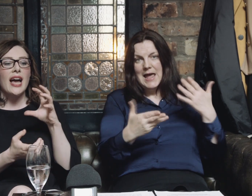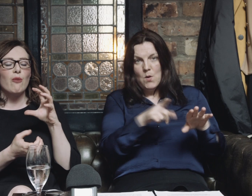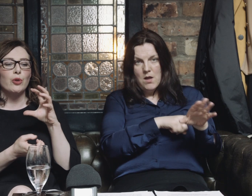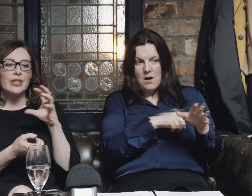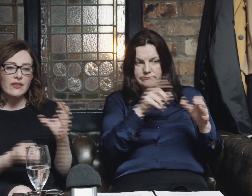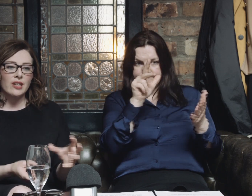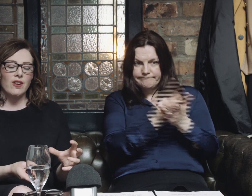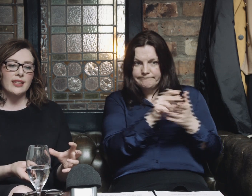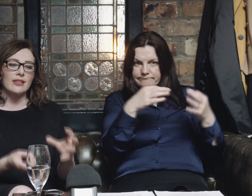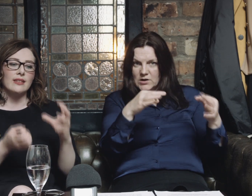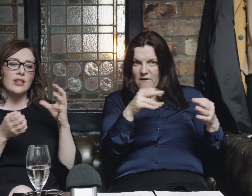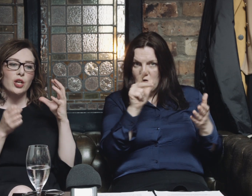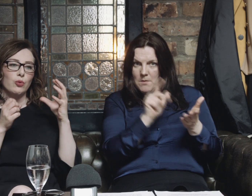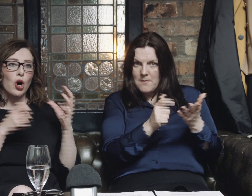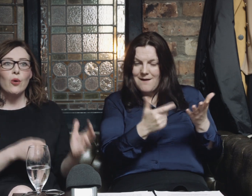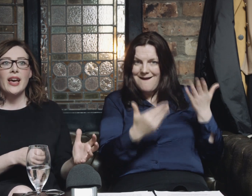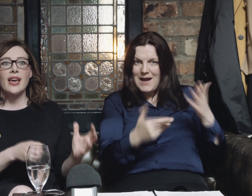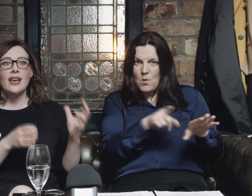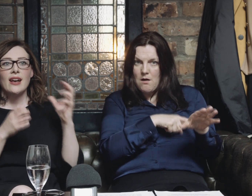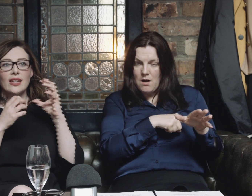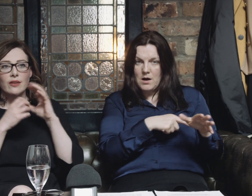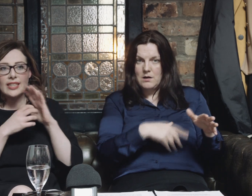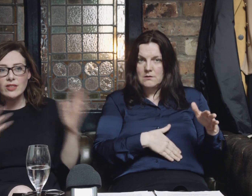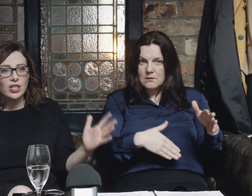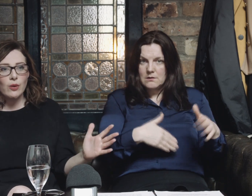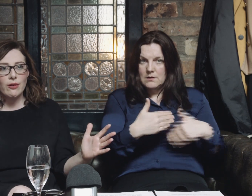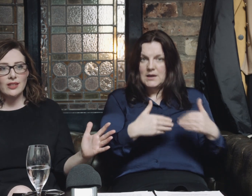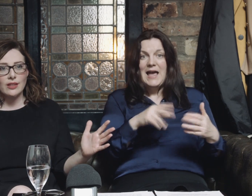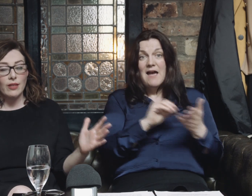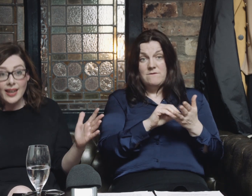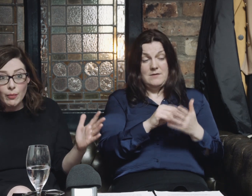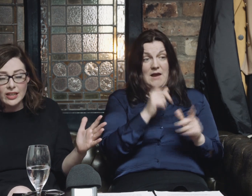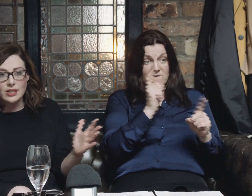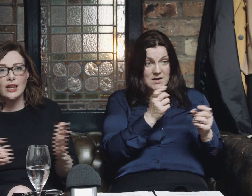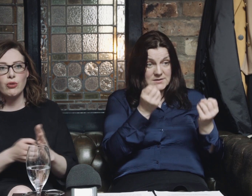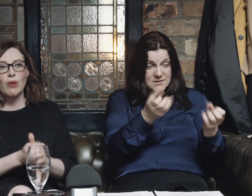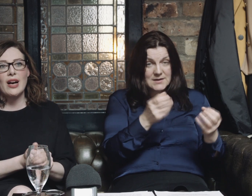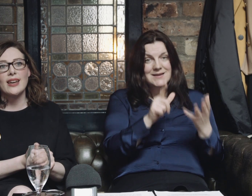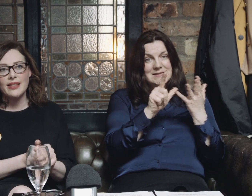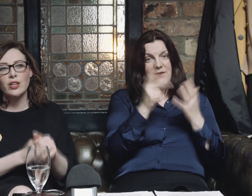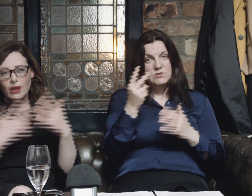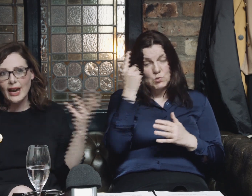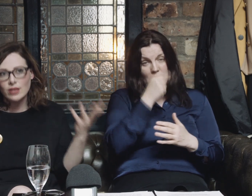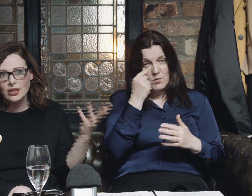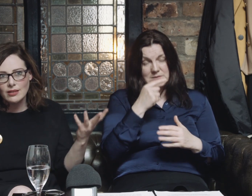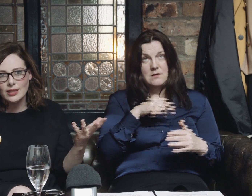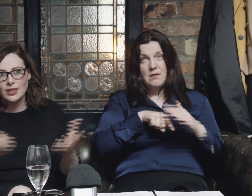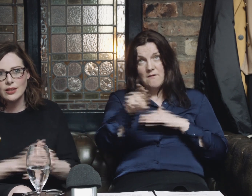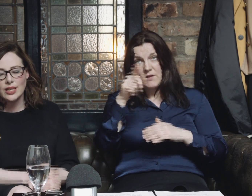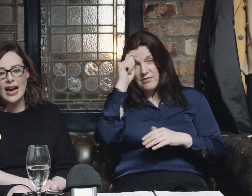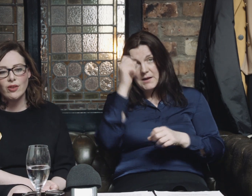gestation, you're given advices, you go away, and you have 72 hours to think about it, and you come back, and then you're allowed